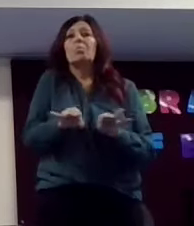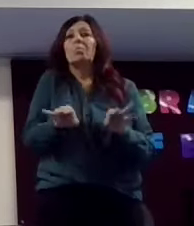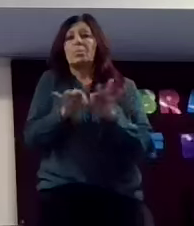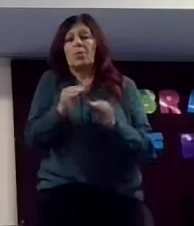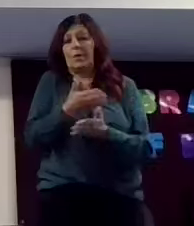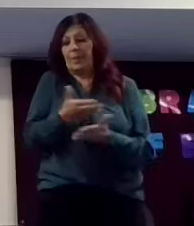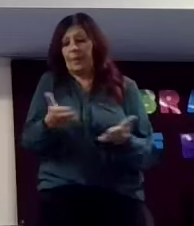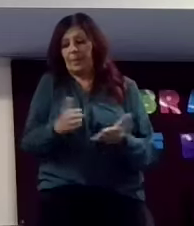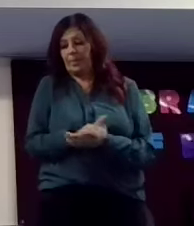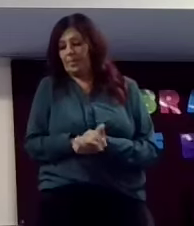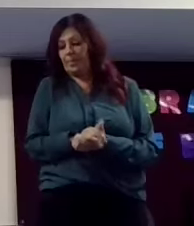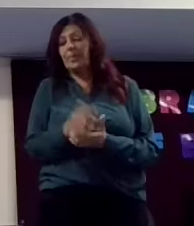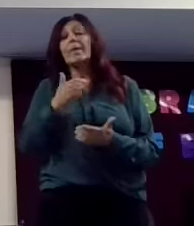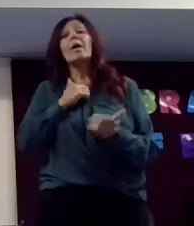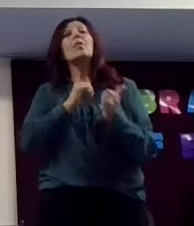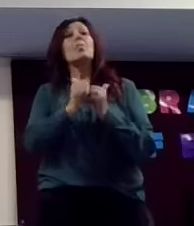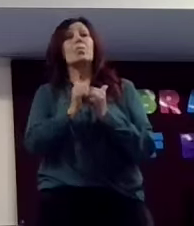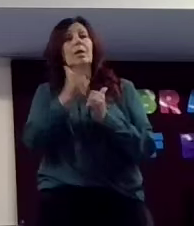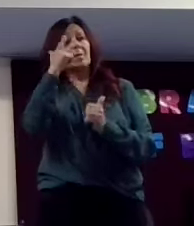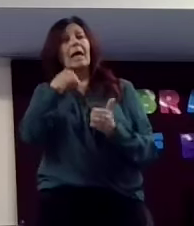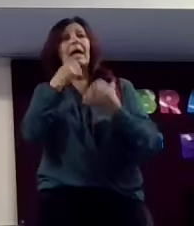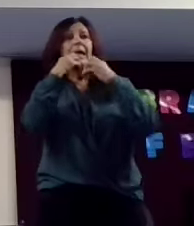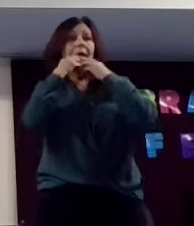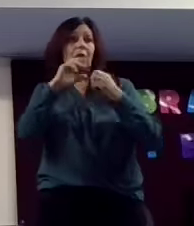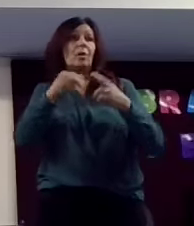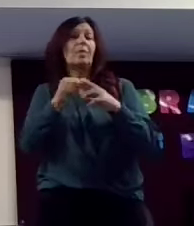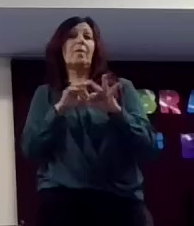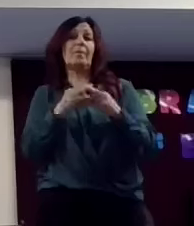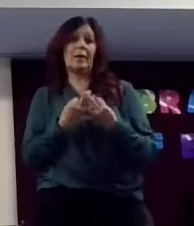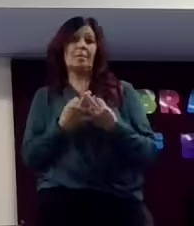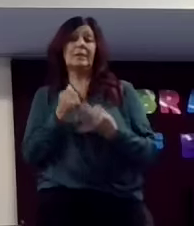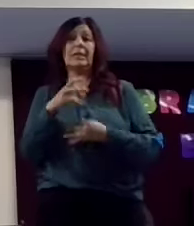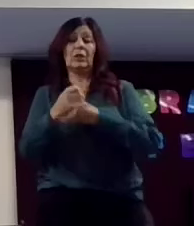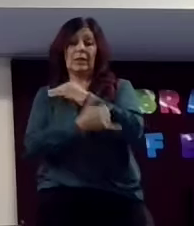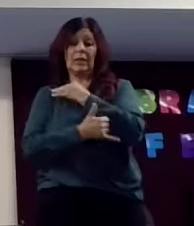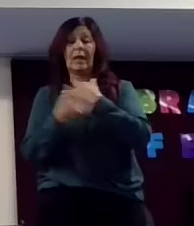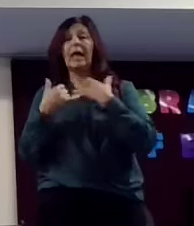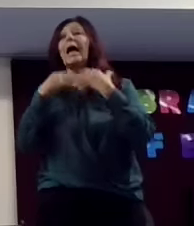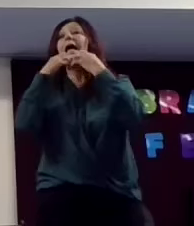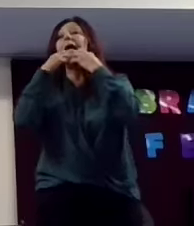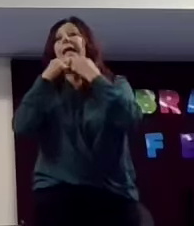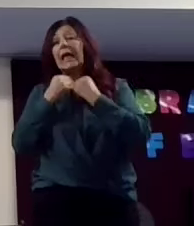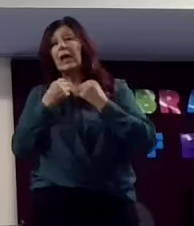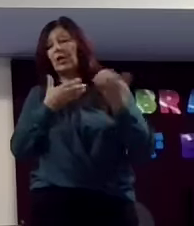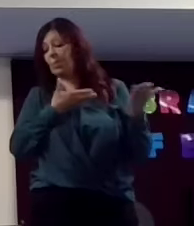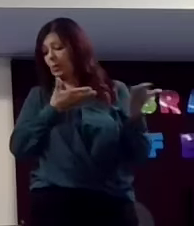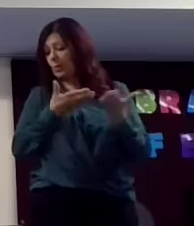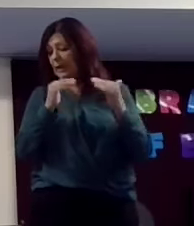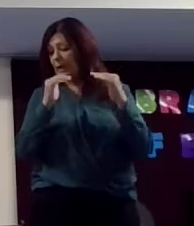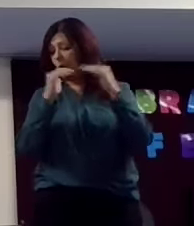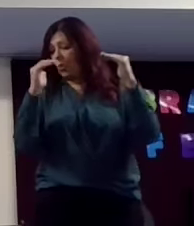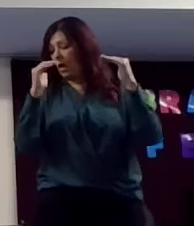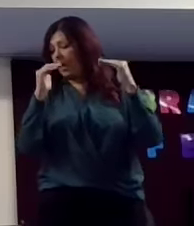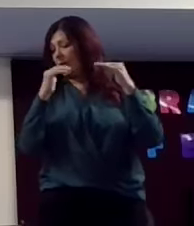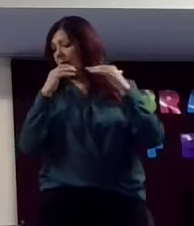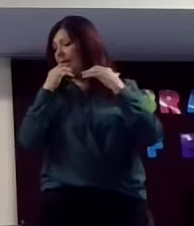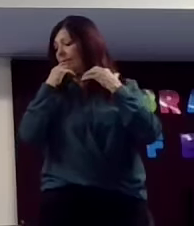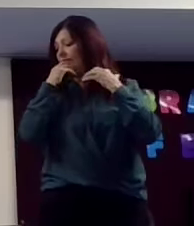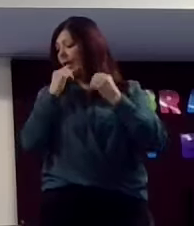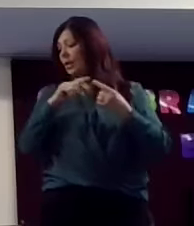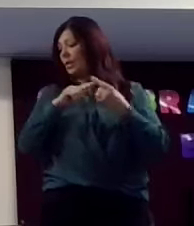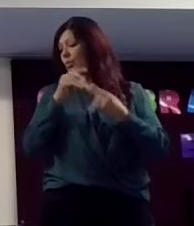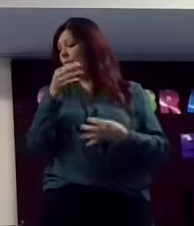thing. And I'm running because I care about the families of Erie County. I care about bringing equality and value